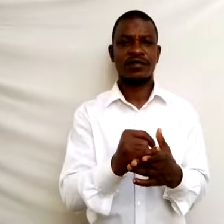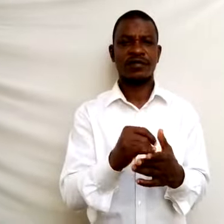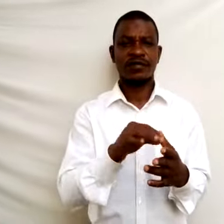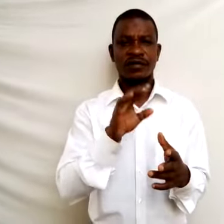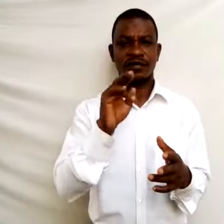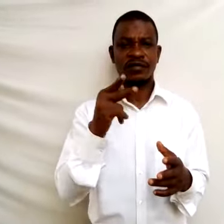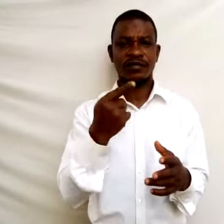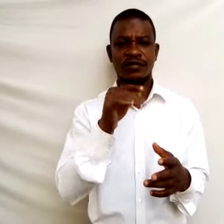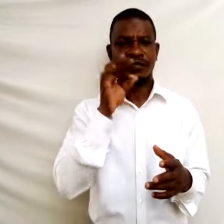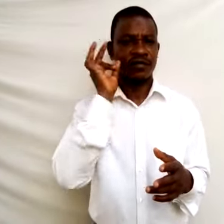genital mutilation,